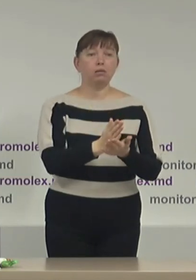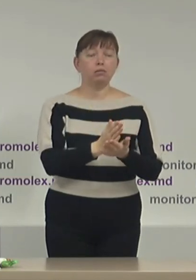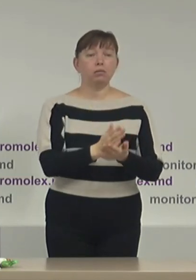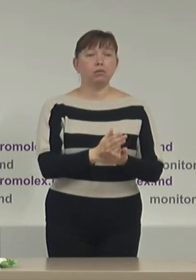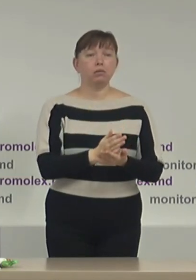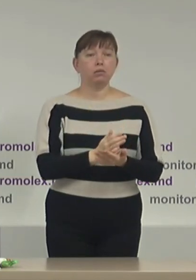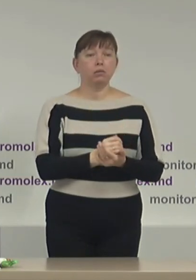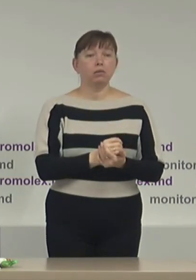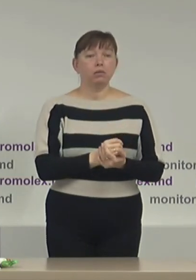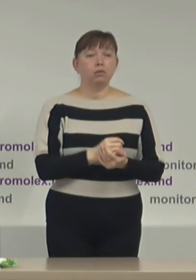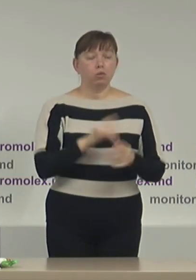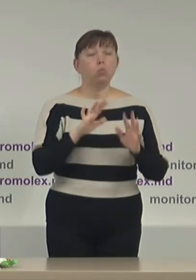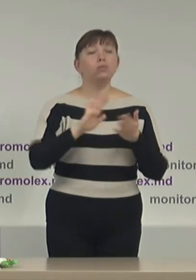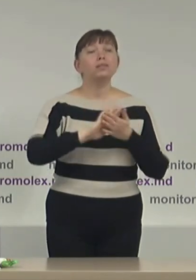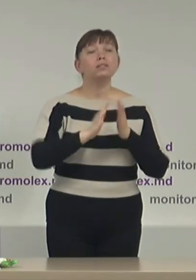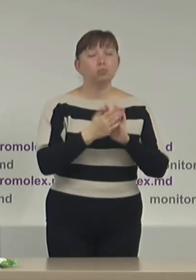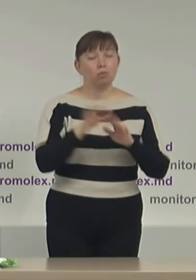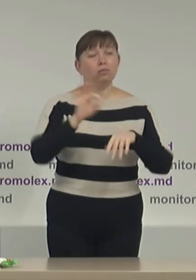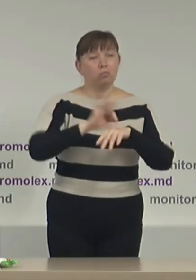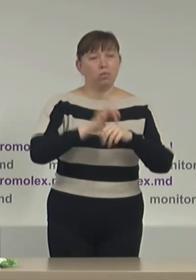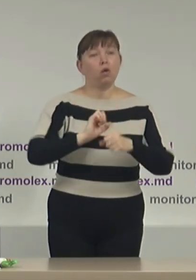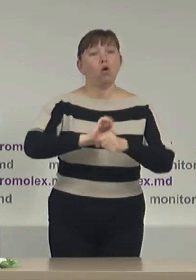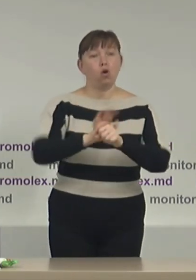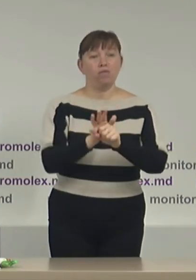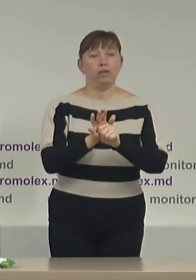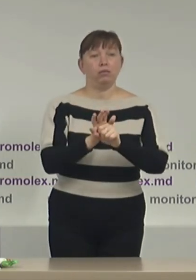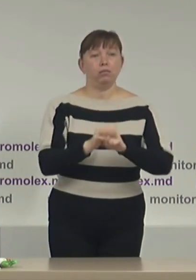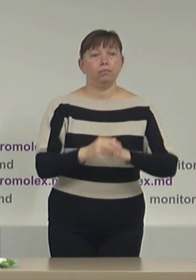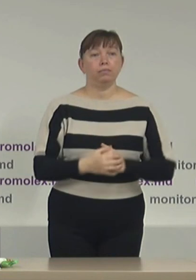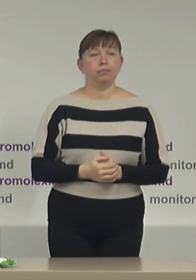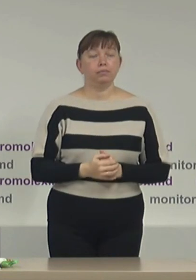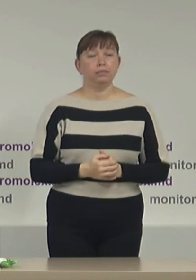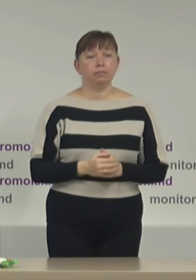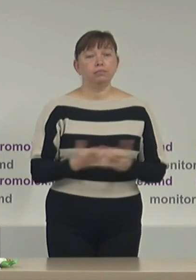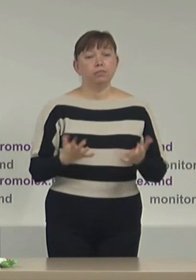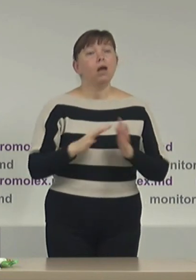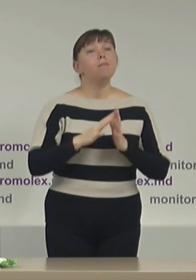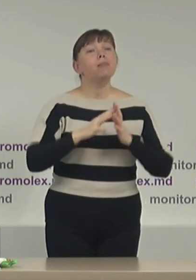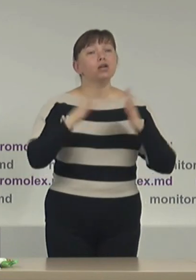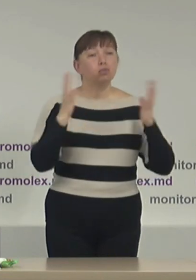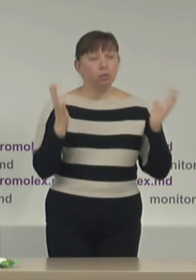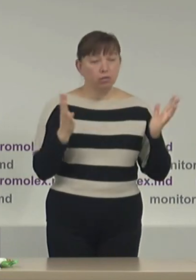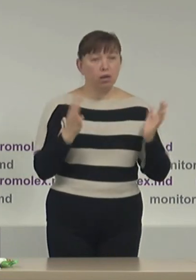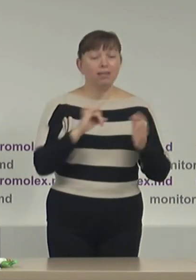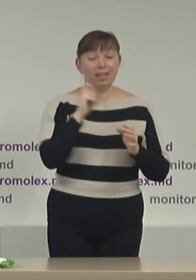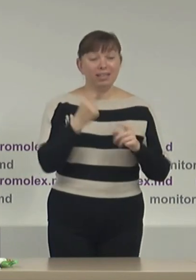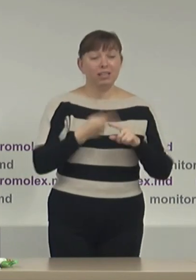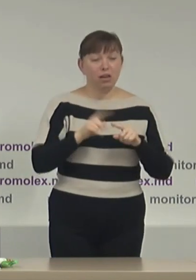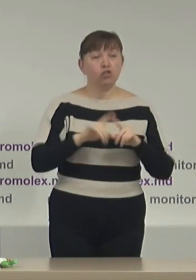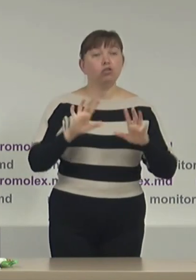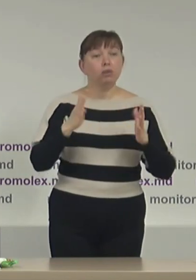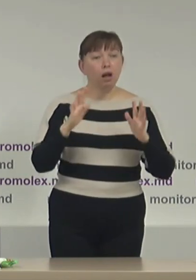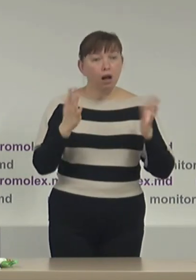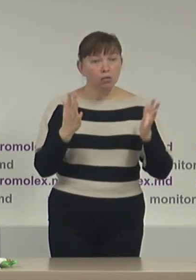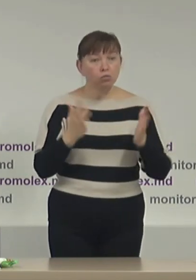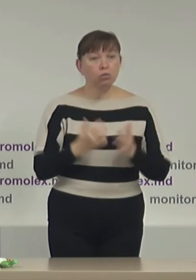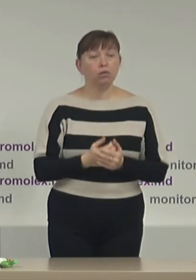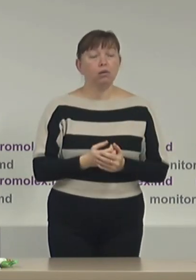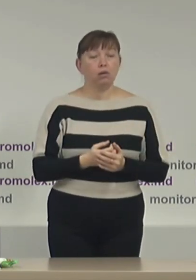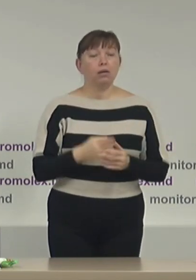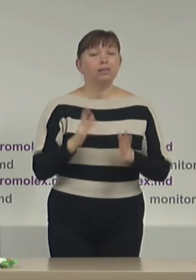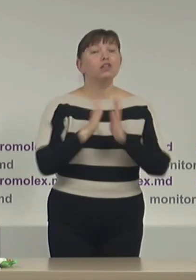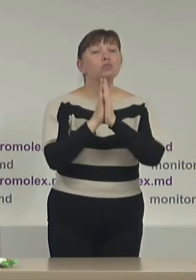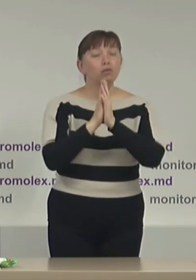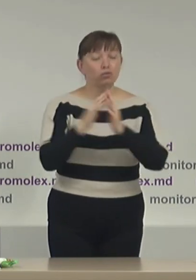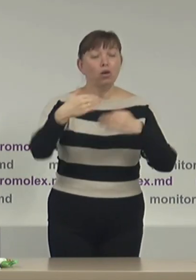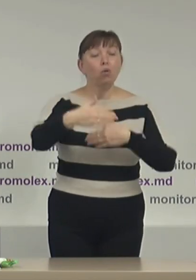1,400 cases are related to COVID-19. Most of the requests